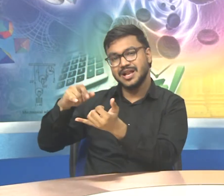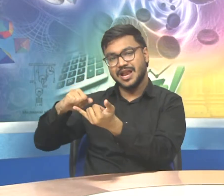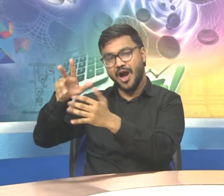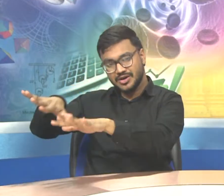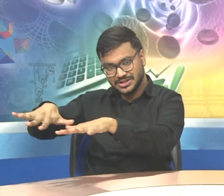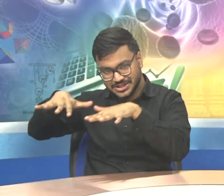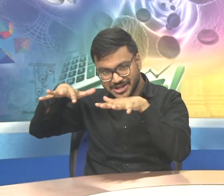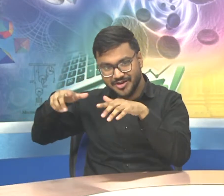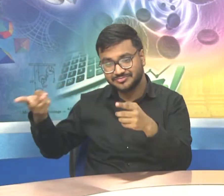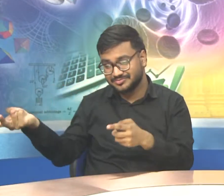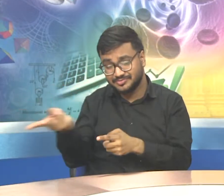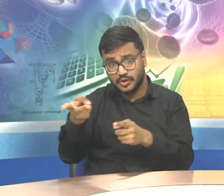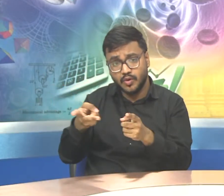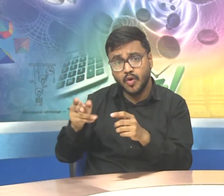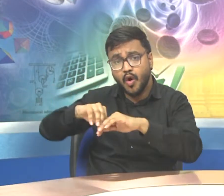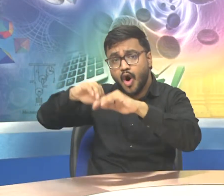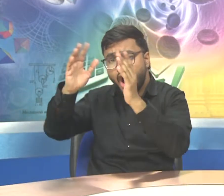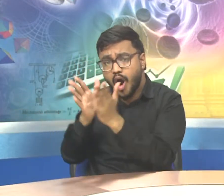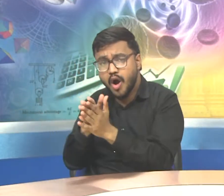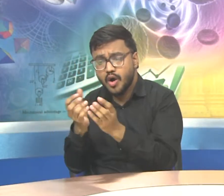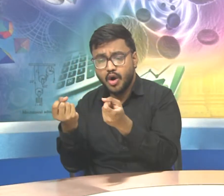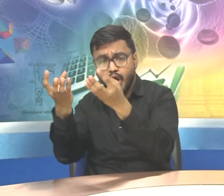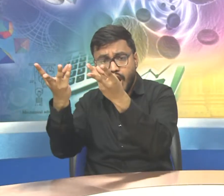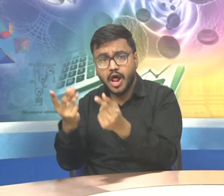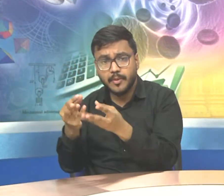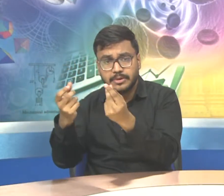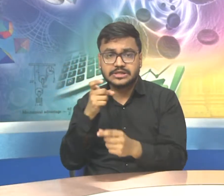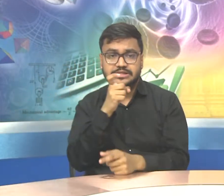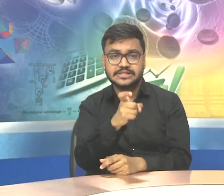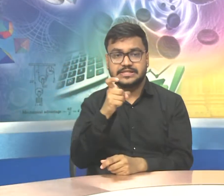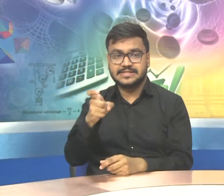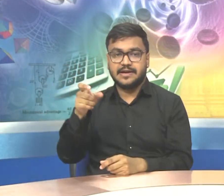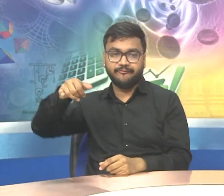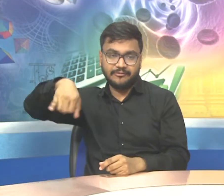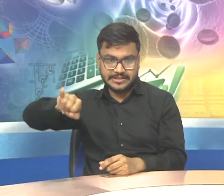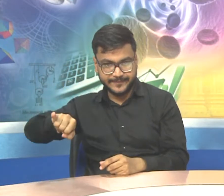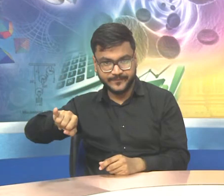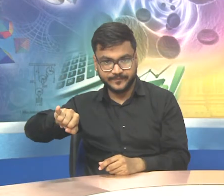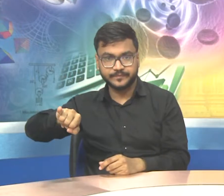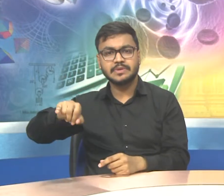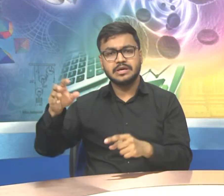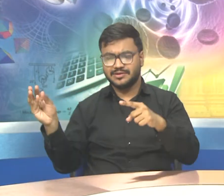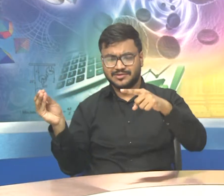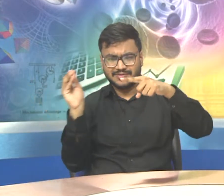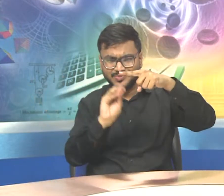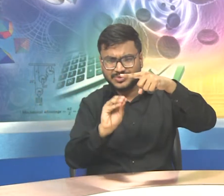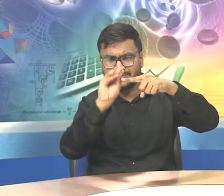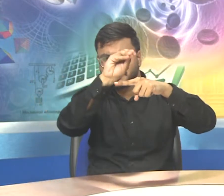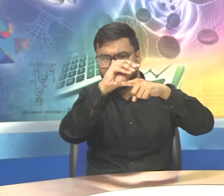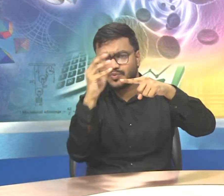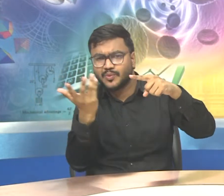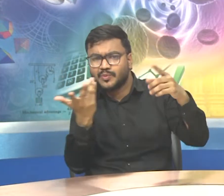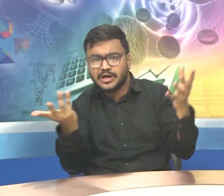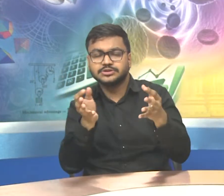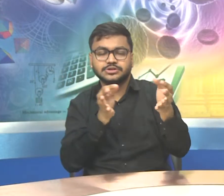5,44,971. So the total number of elected members of parliament is